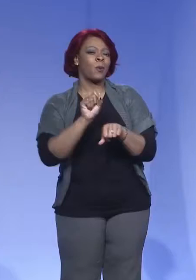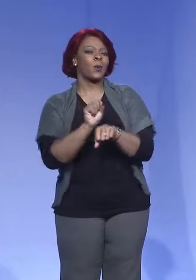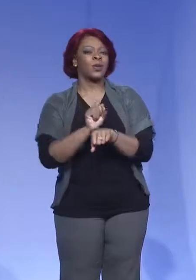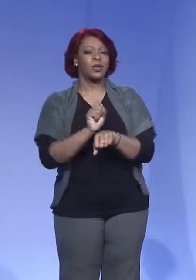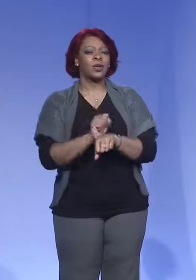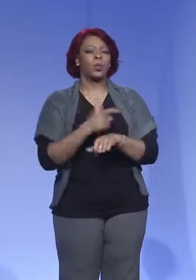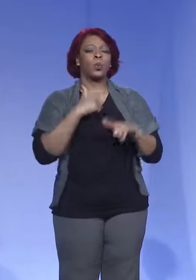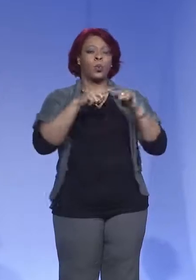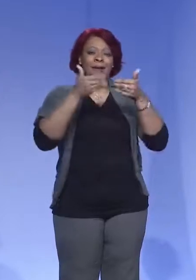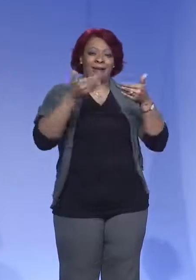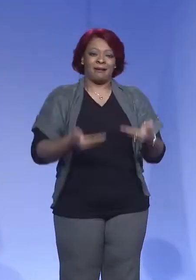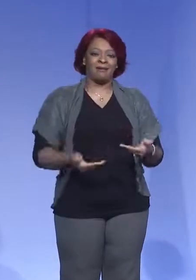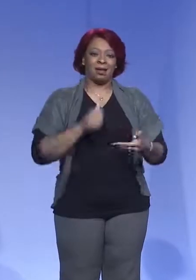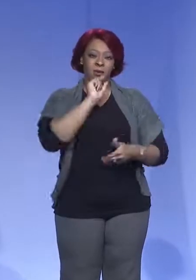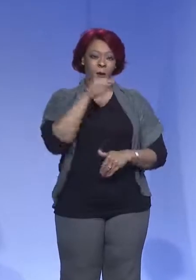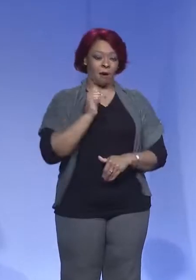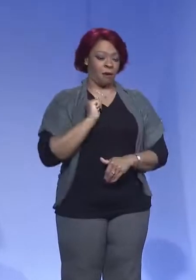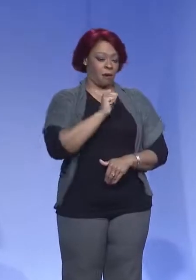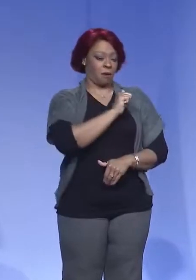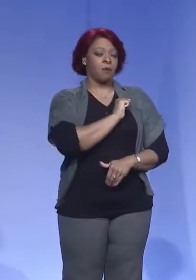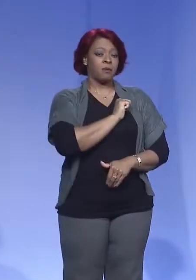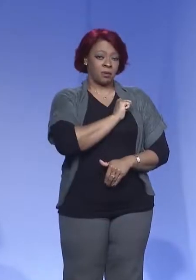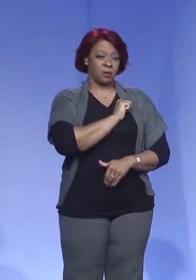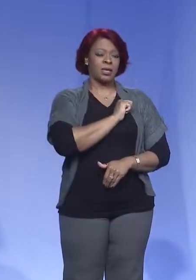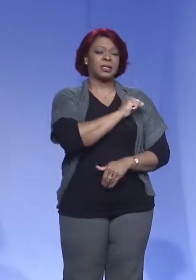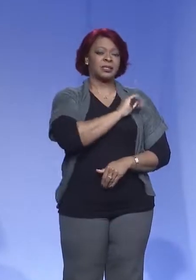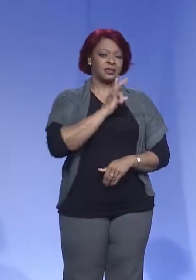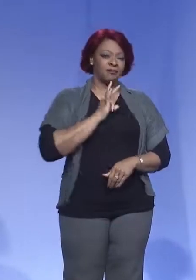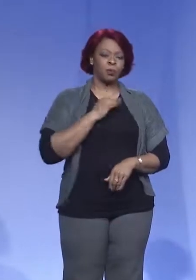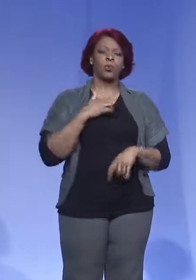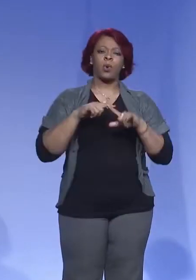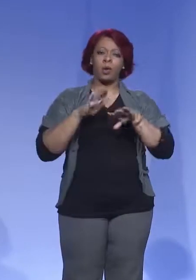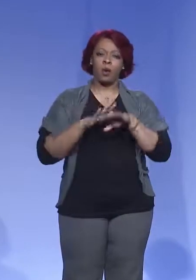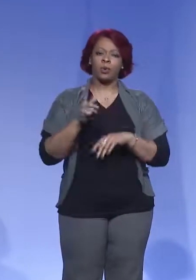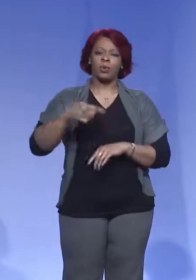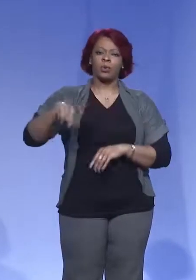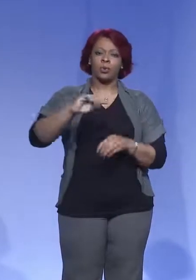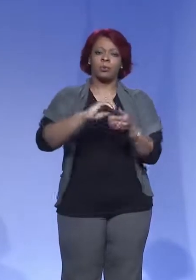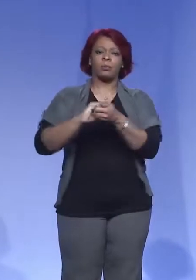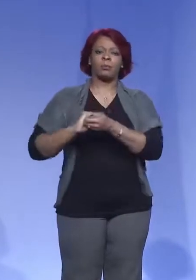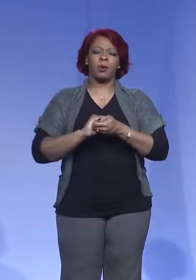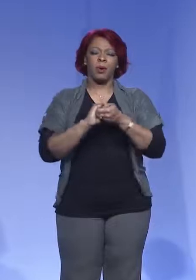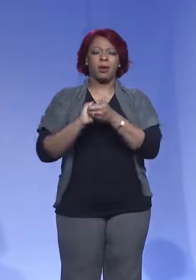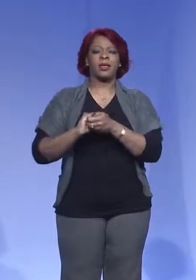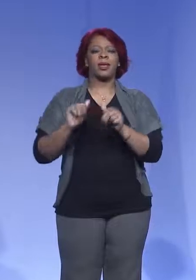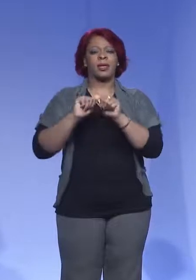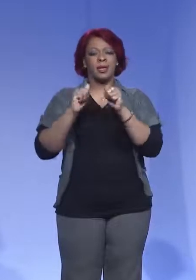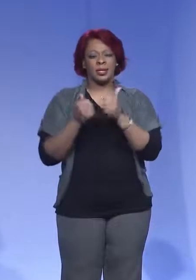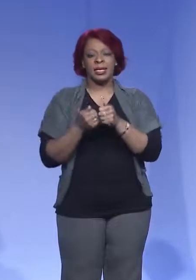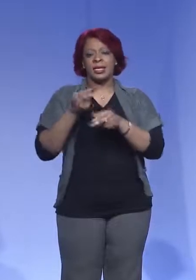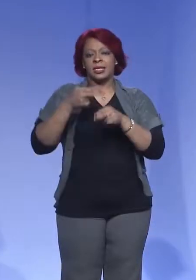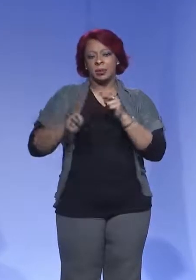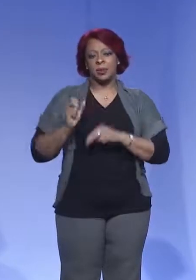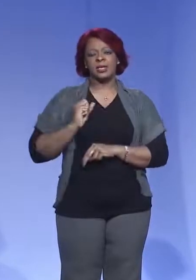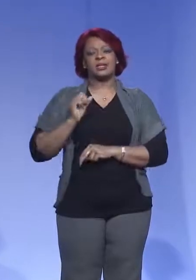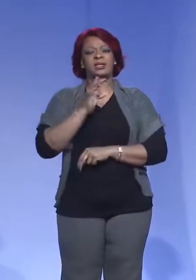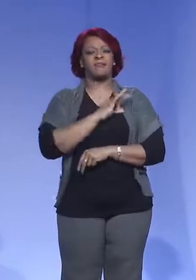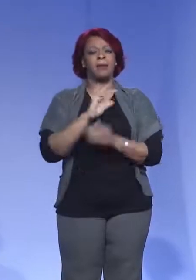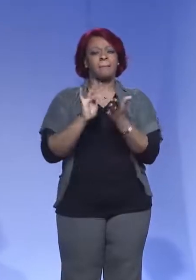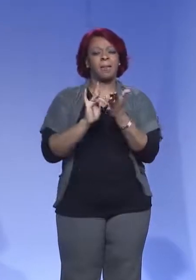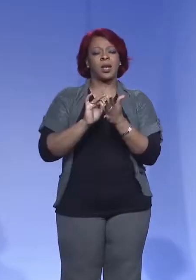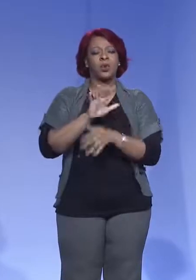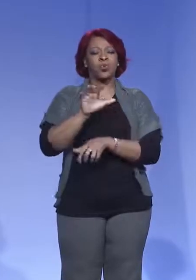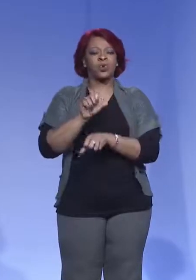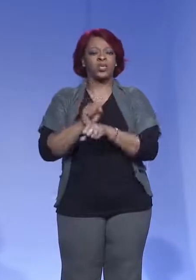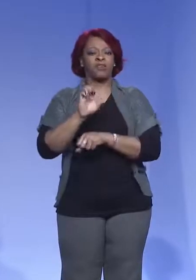We're relying heavily not on only our own staff, but also partnering agencies, temporary staff, Medical